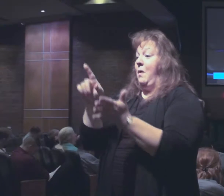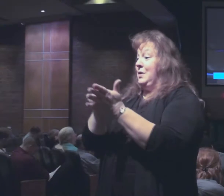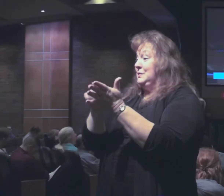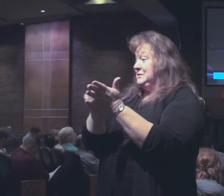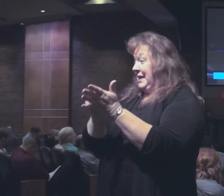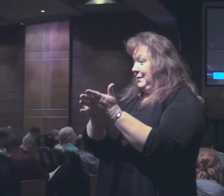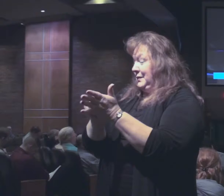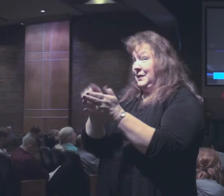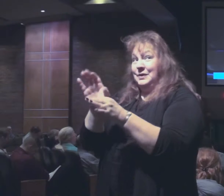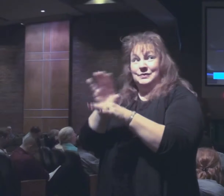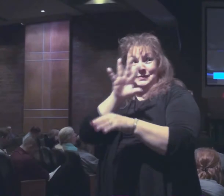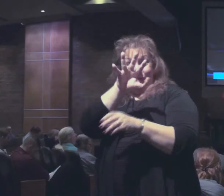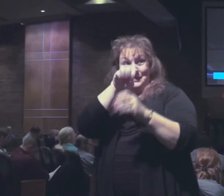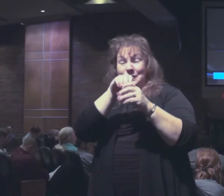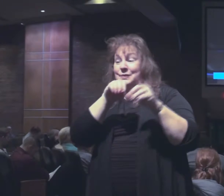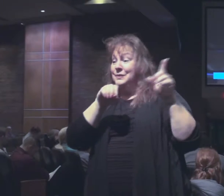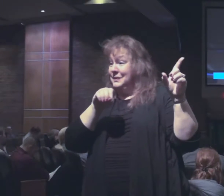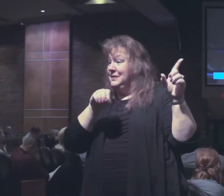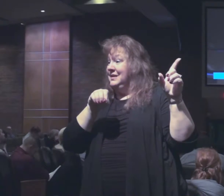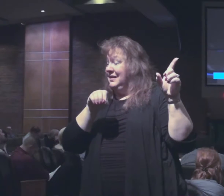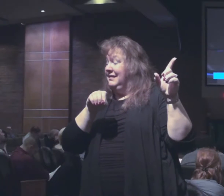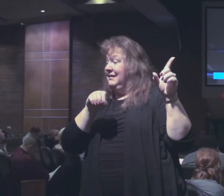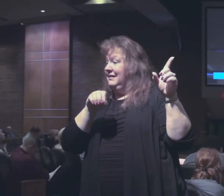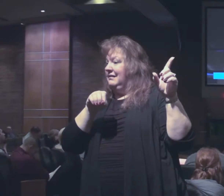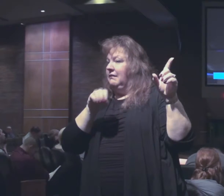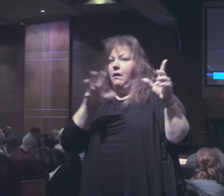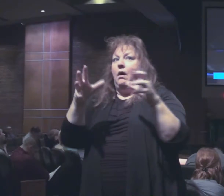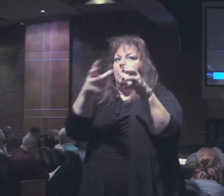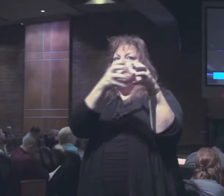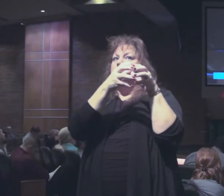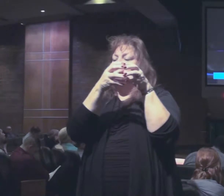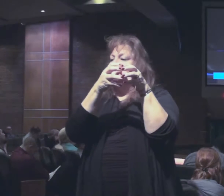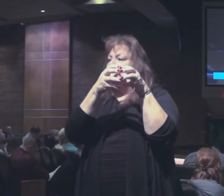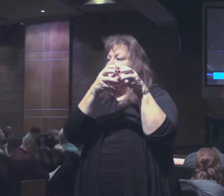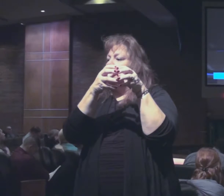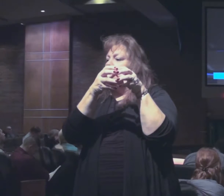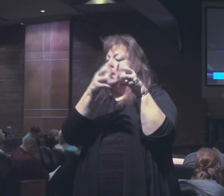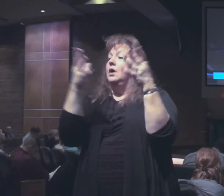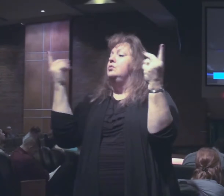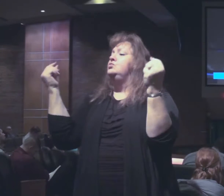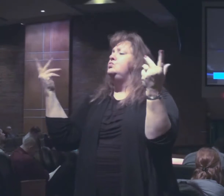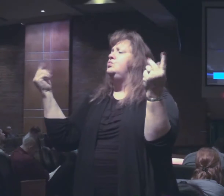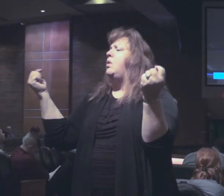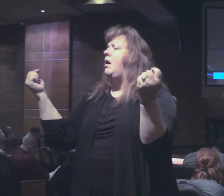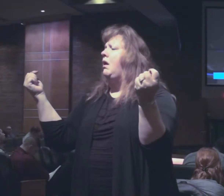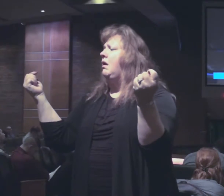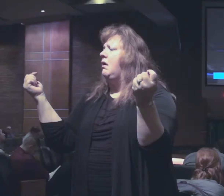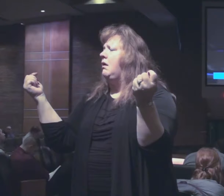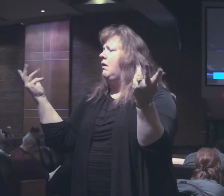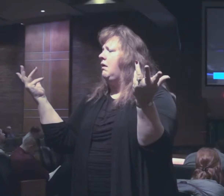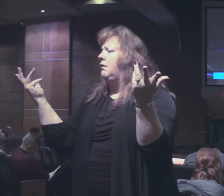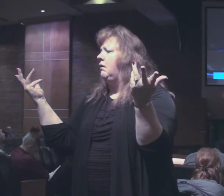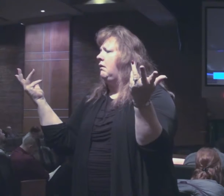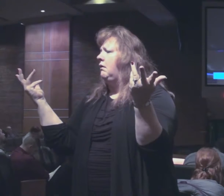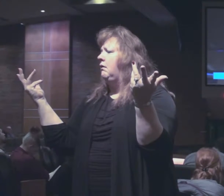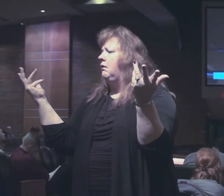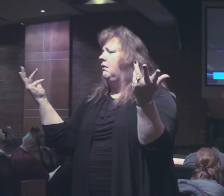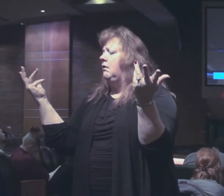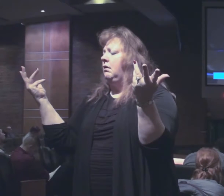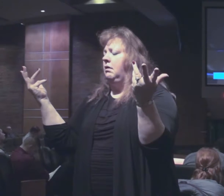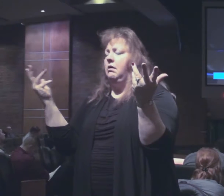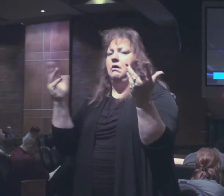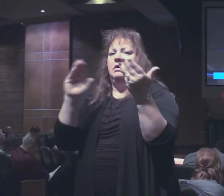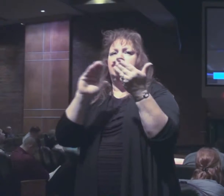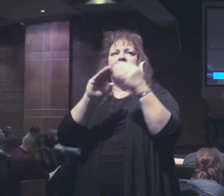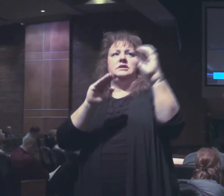churches there, including some evangelical churches, have joined together, and what they want to do is make the city